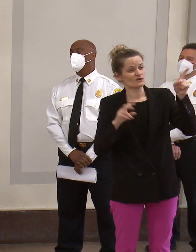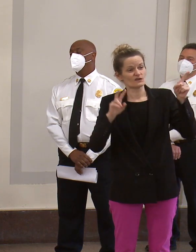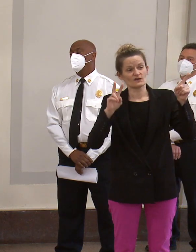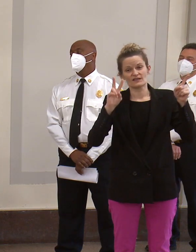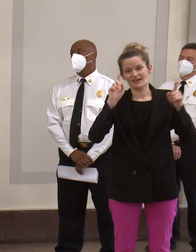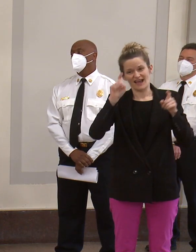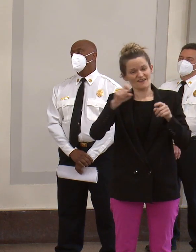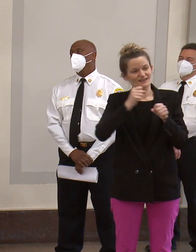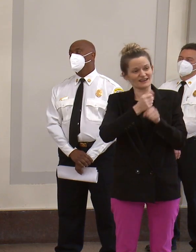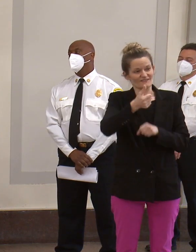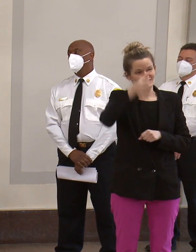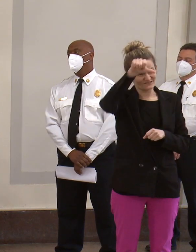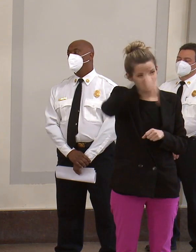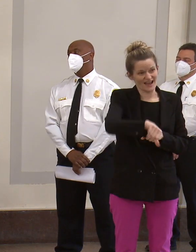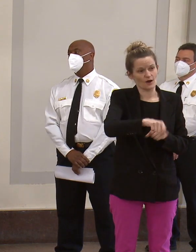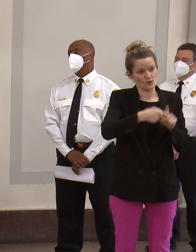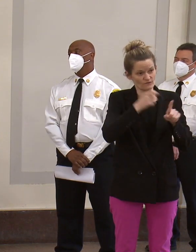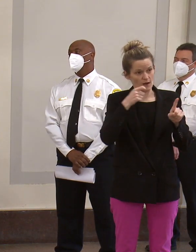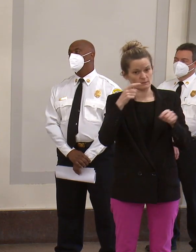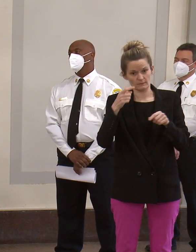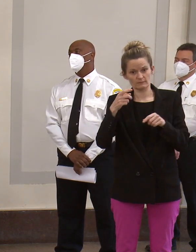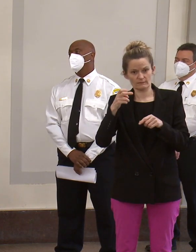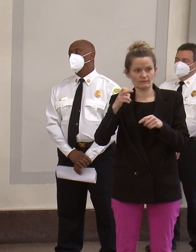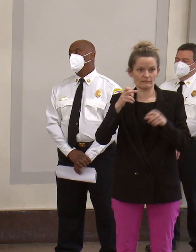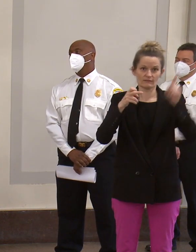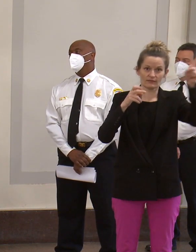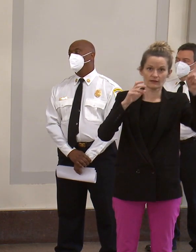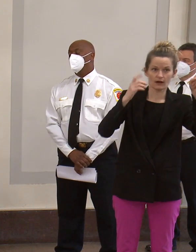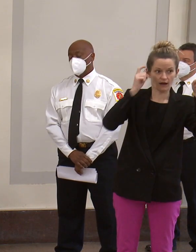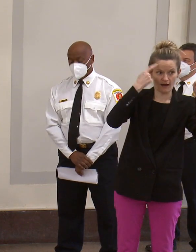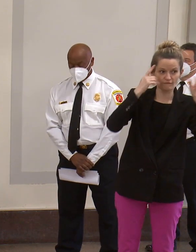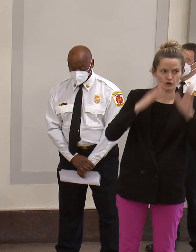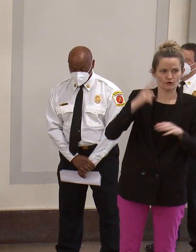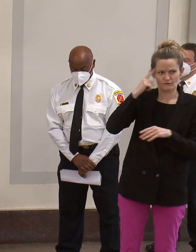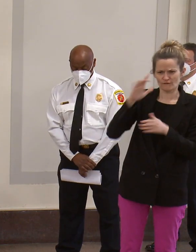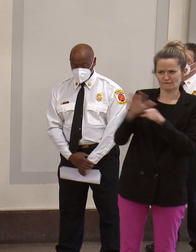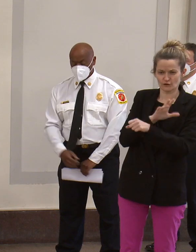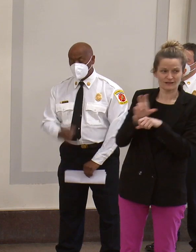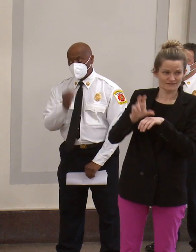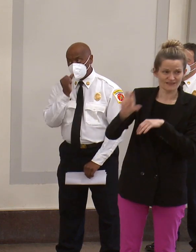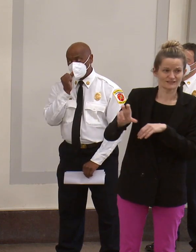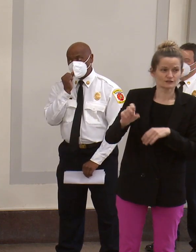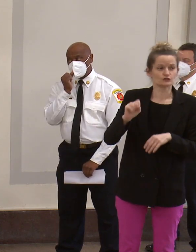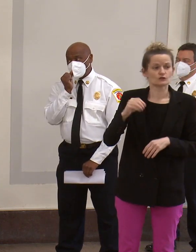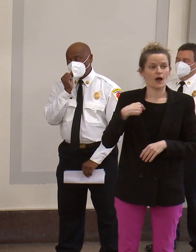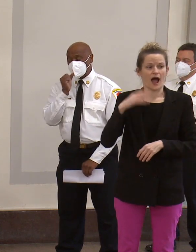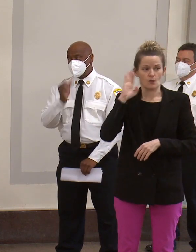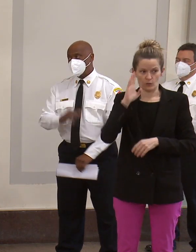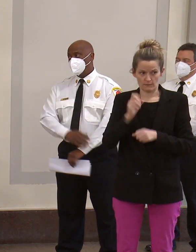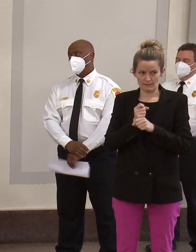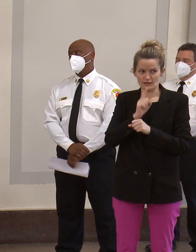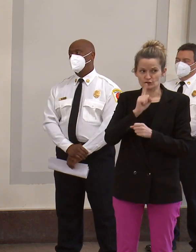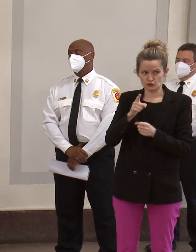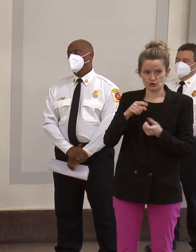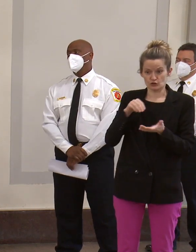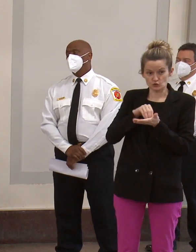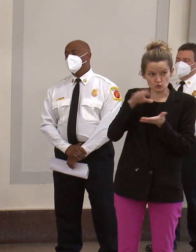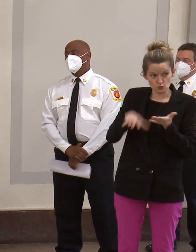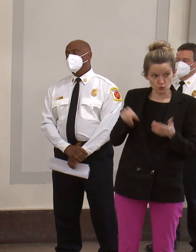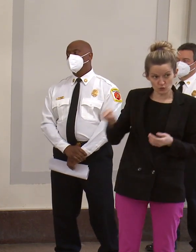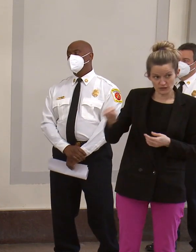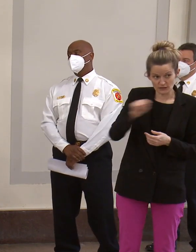Maryland. Under my administration, what we will do is to continue to make sure that our students and their education come first, and that